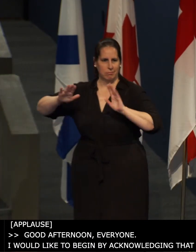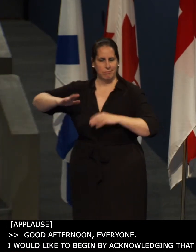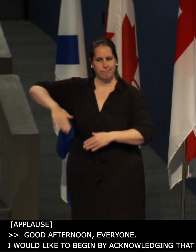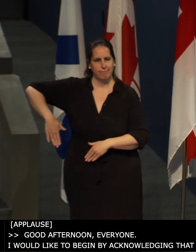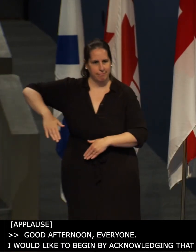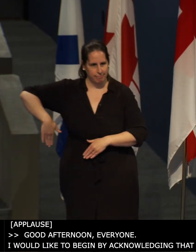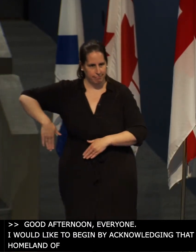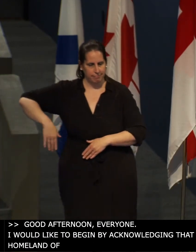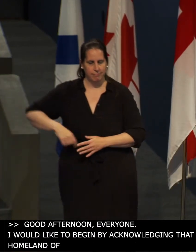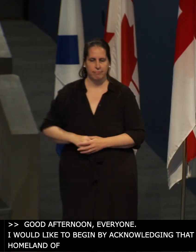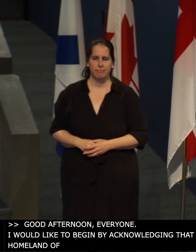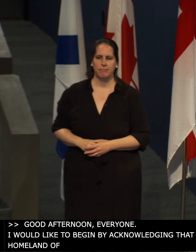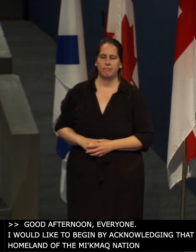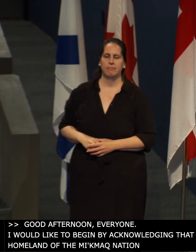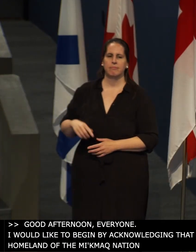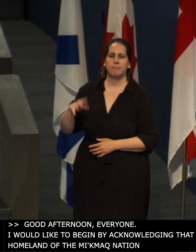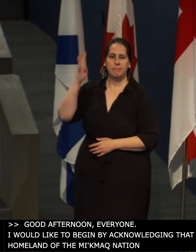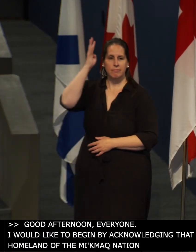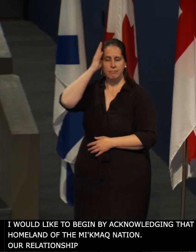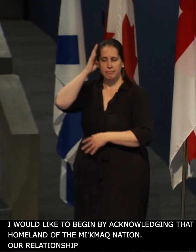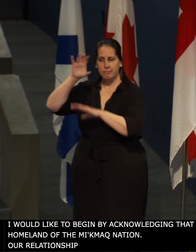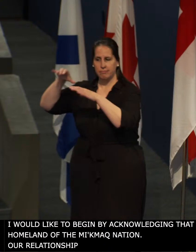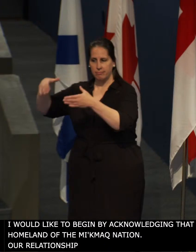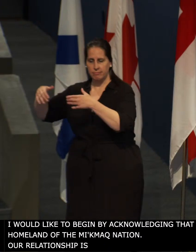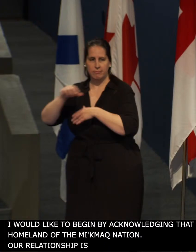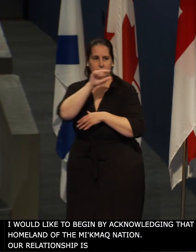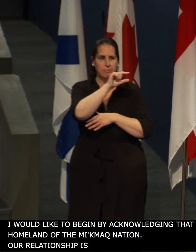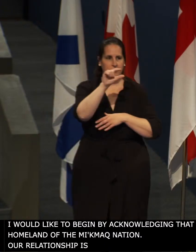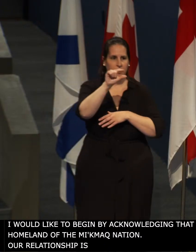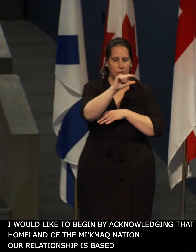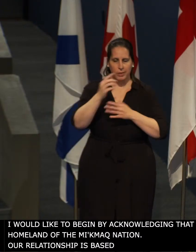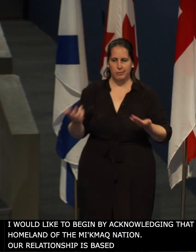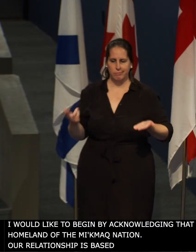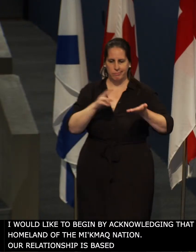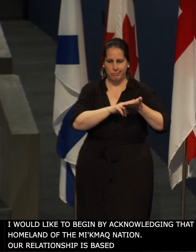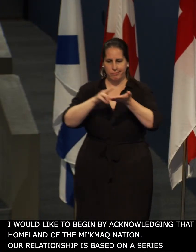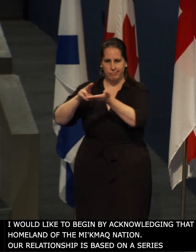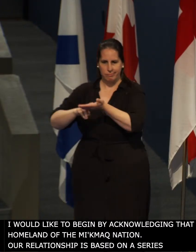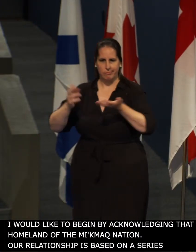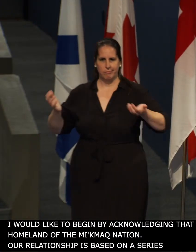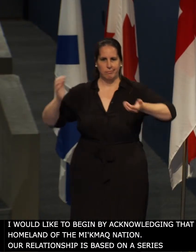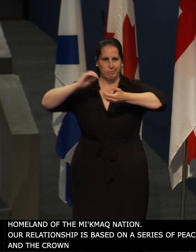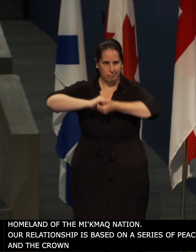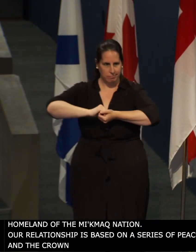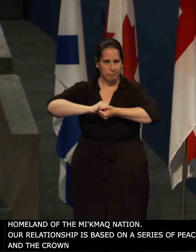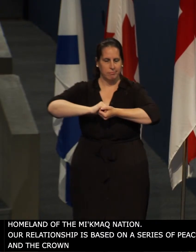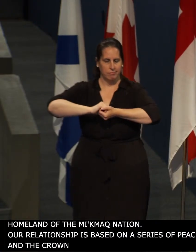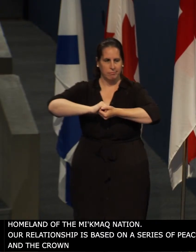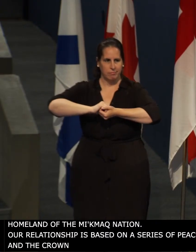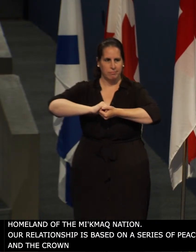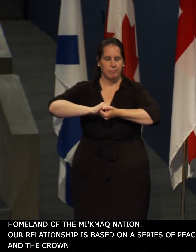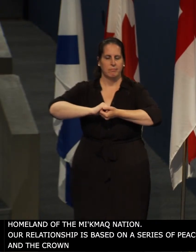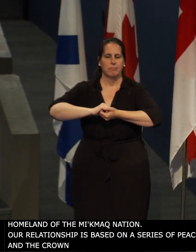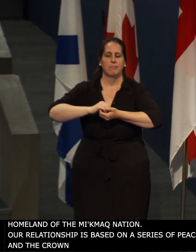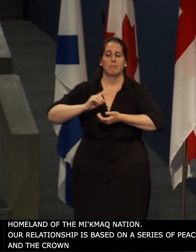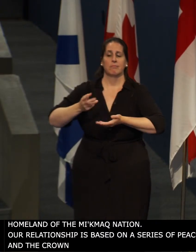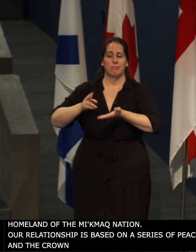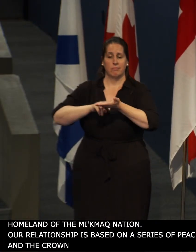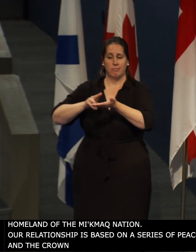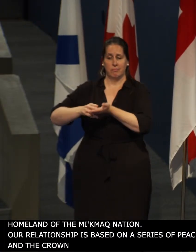Our relationship is based on a series of peace and friendship treaties between the Mi'kmaq Nation and the Crown, dating back